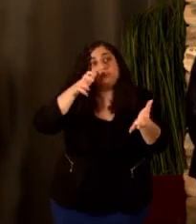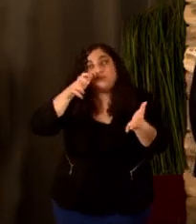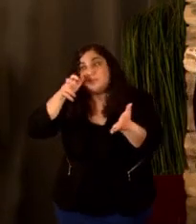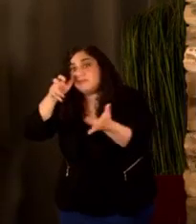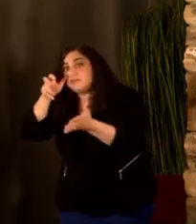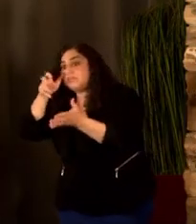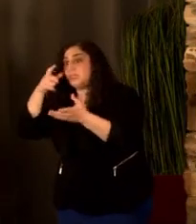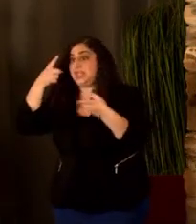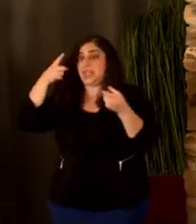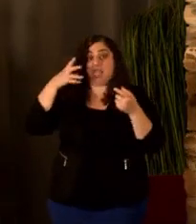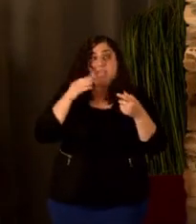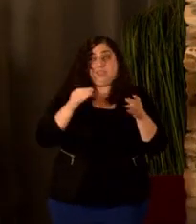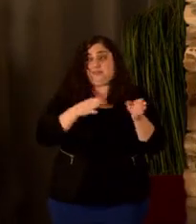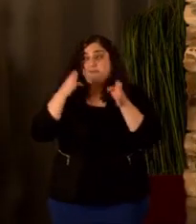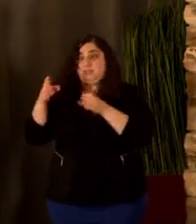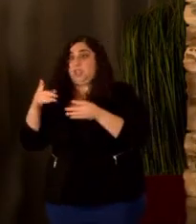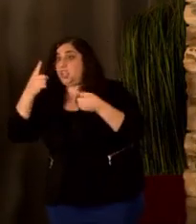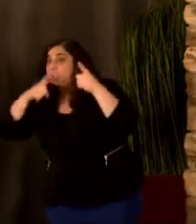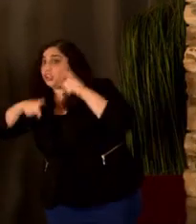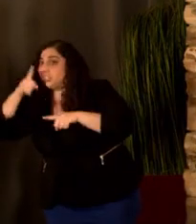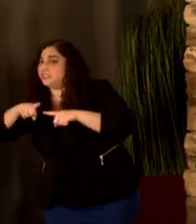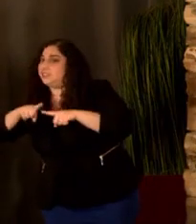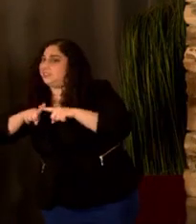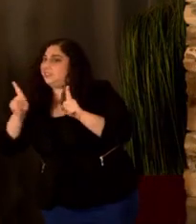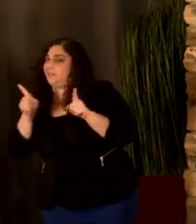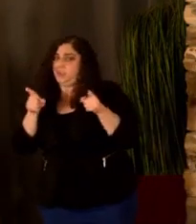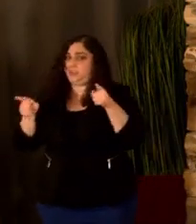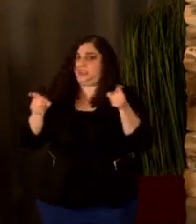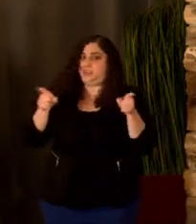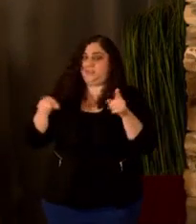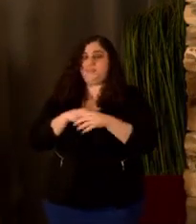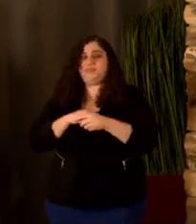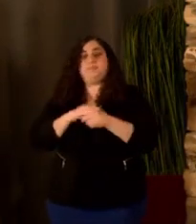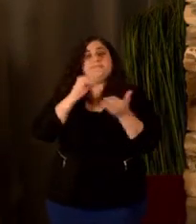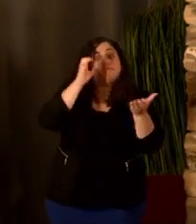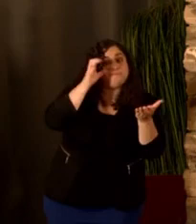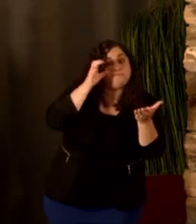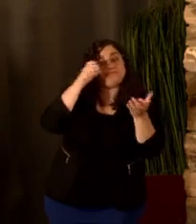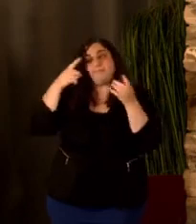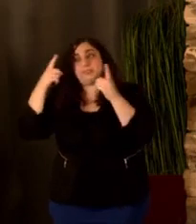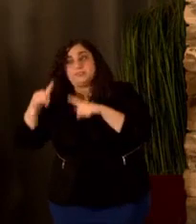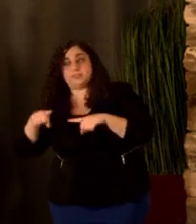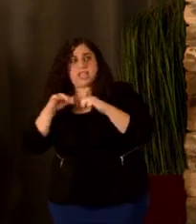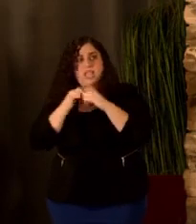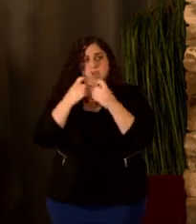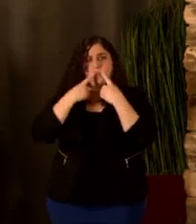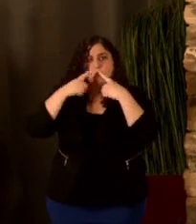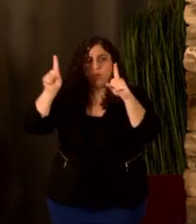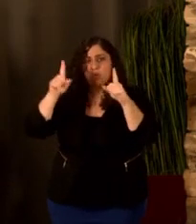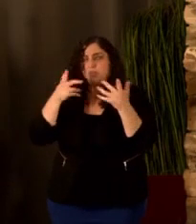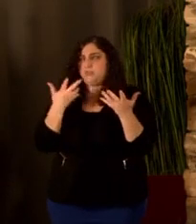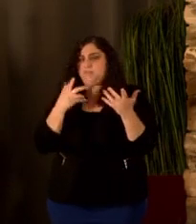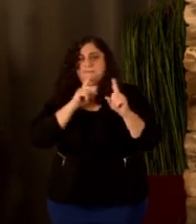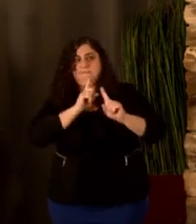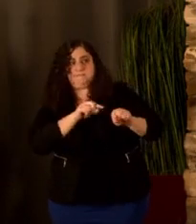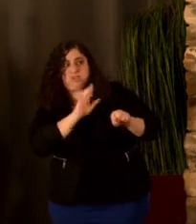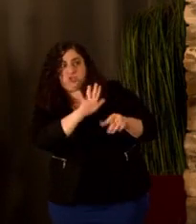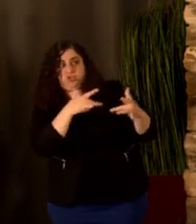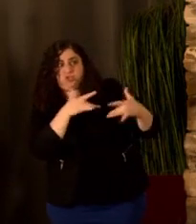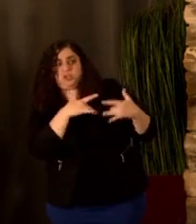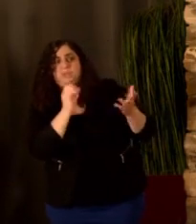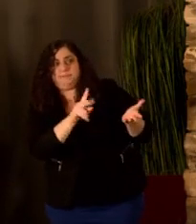to continue to have elected leaders that will listen to reasonable concerns about how you make it work and how you be responsive to those, but